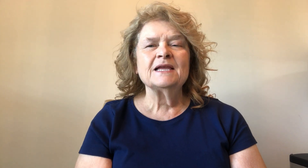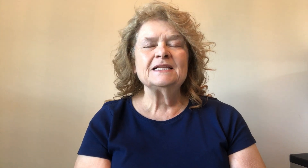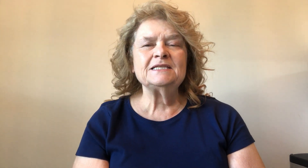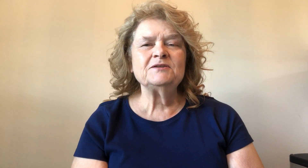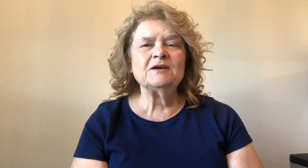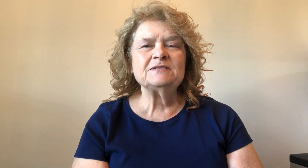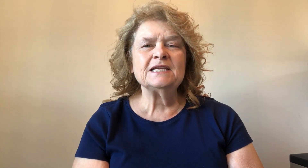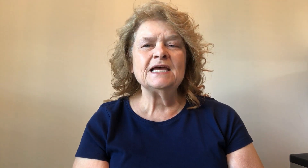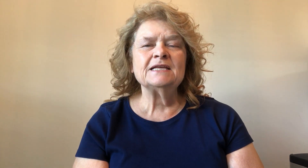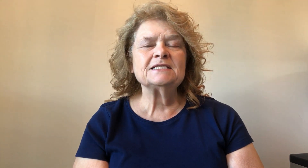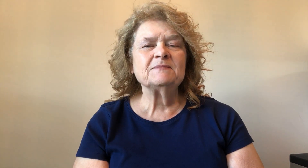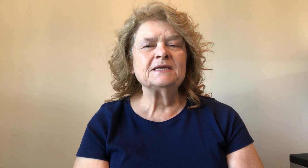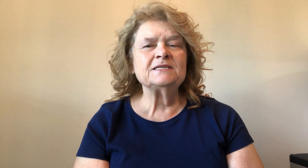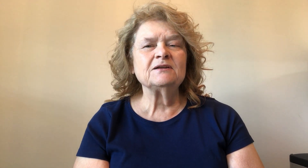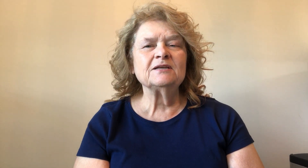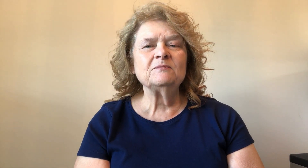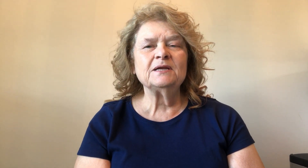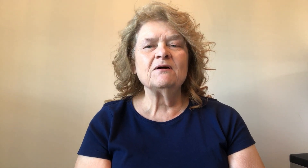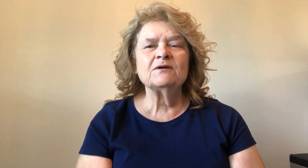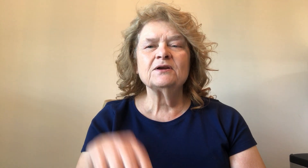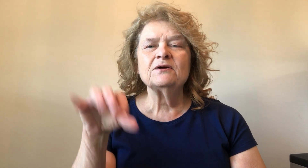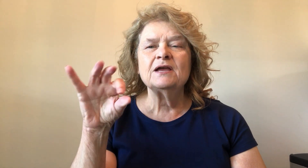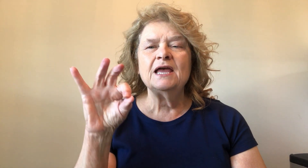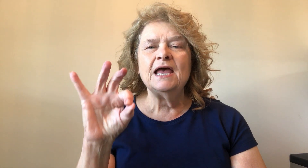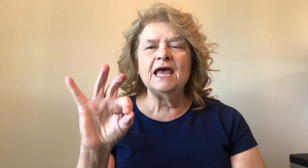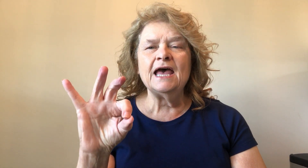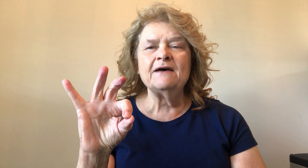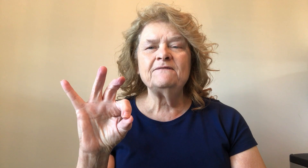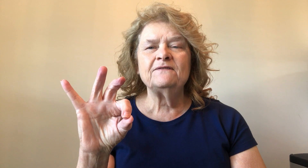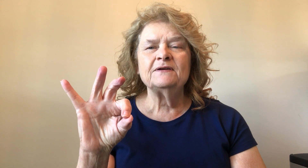Let's do those again. Some of these are a little bit harder. F,